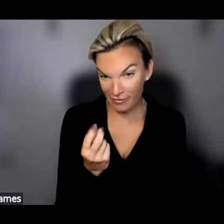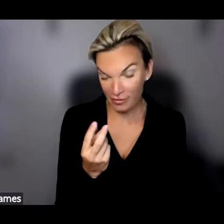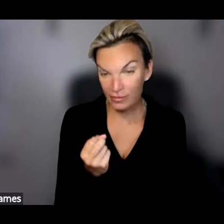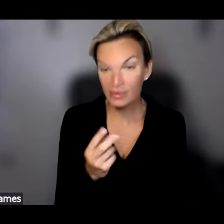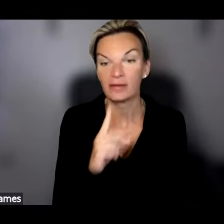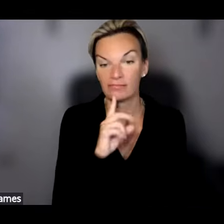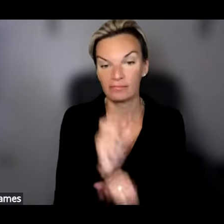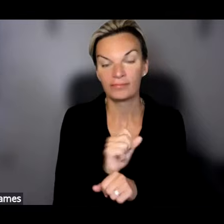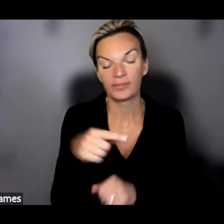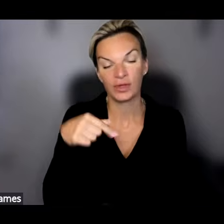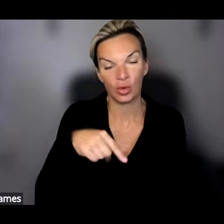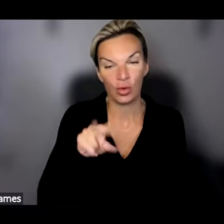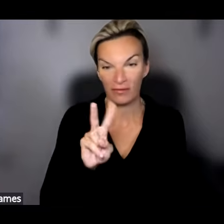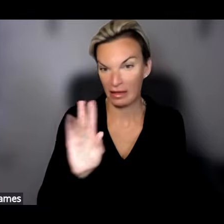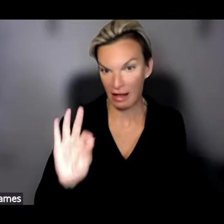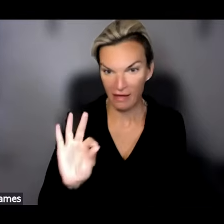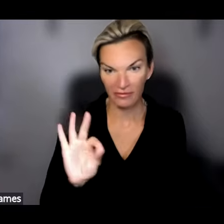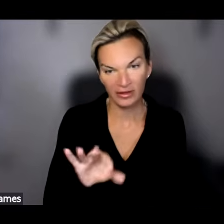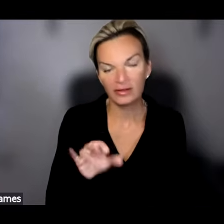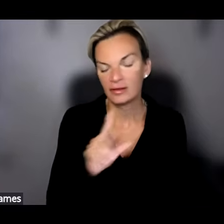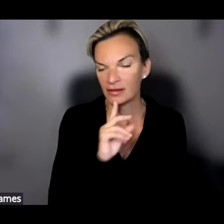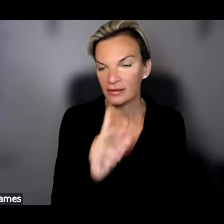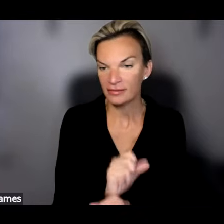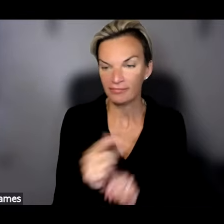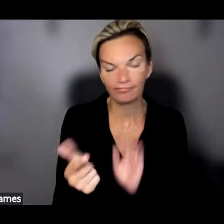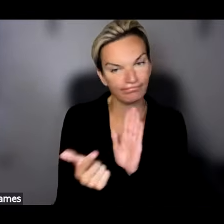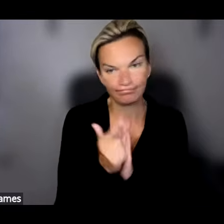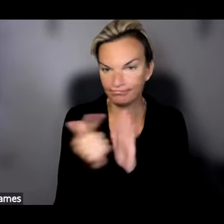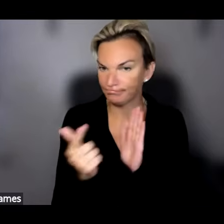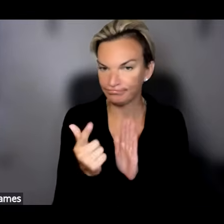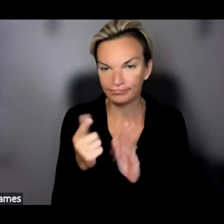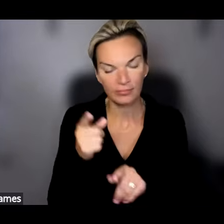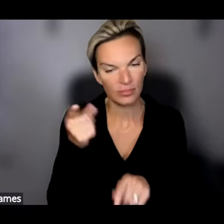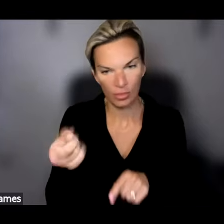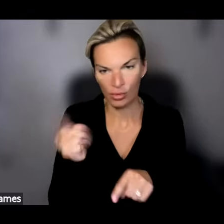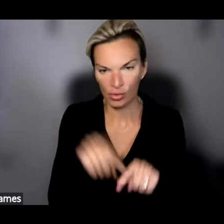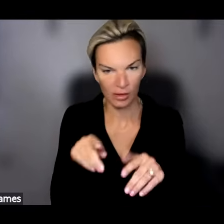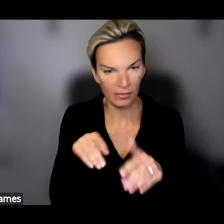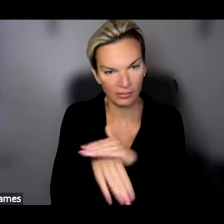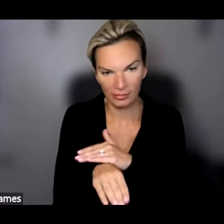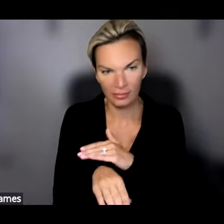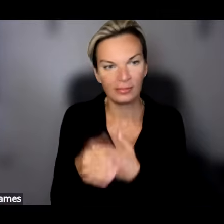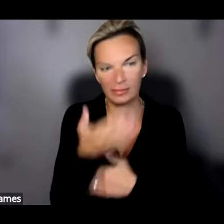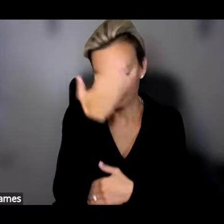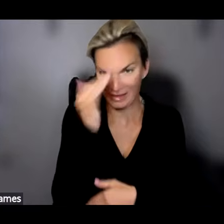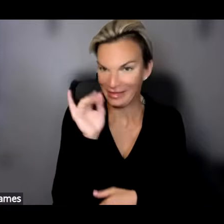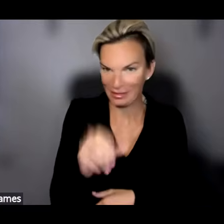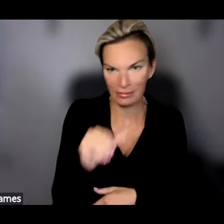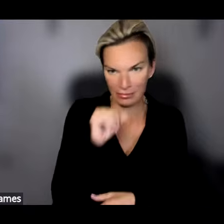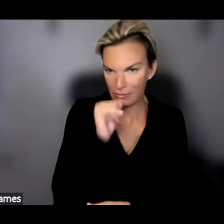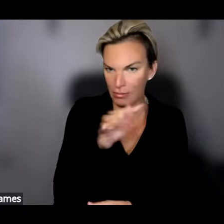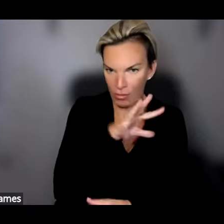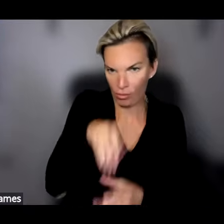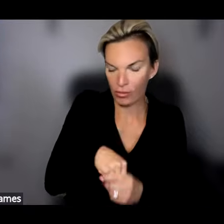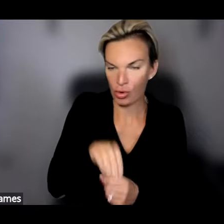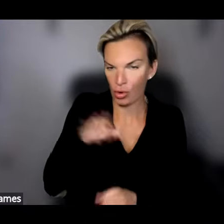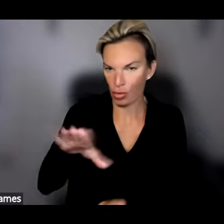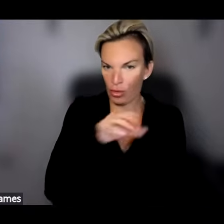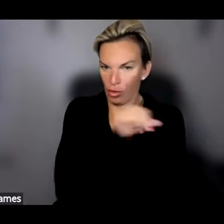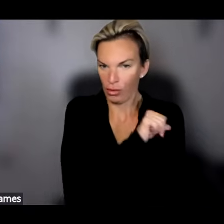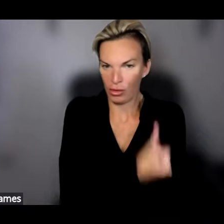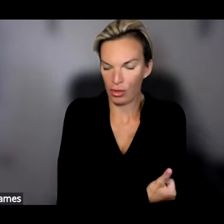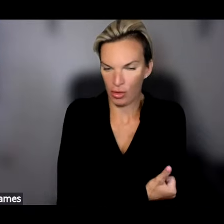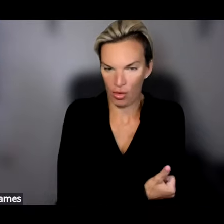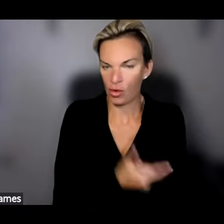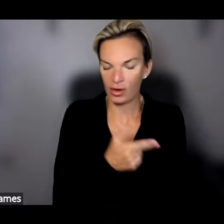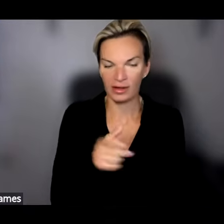voter file and stated that her actions fell outside the scope of her statutory authority. And in fact, that